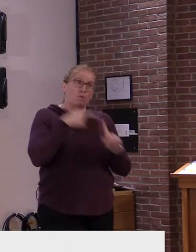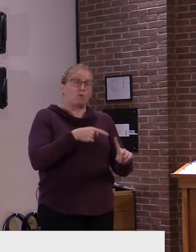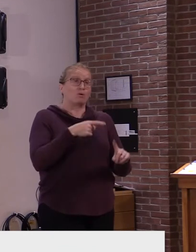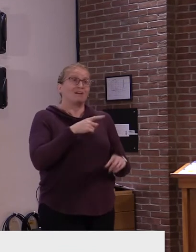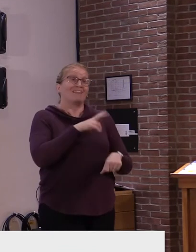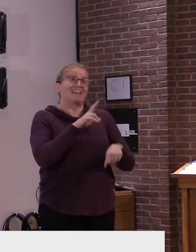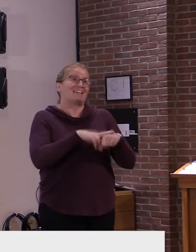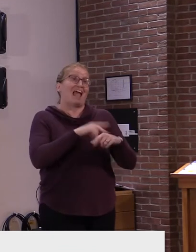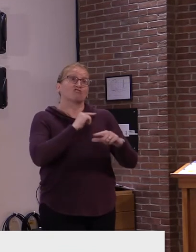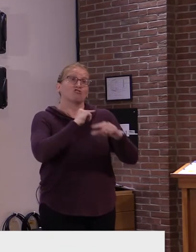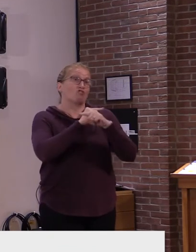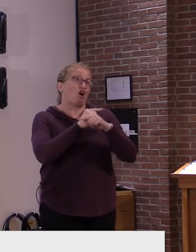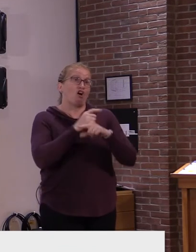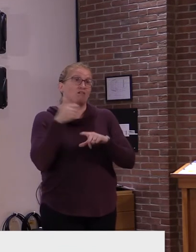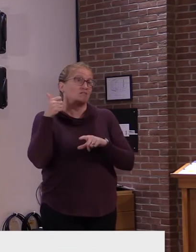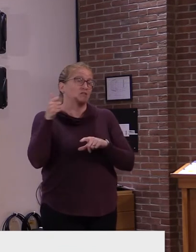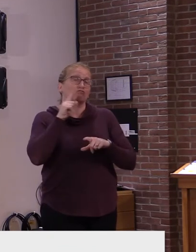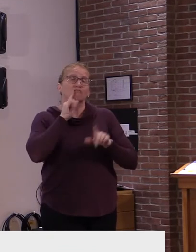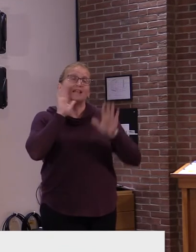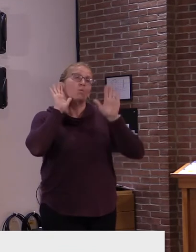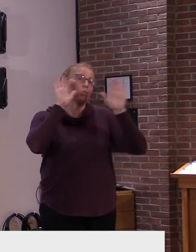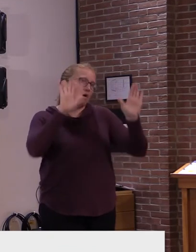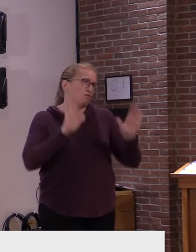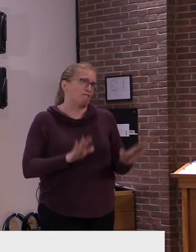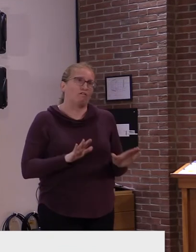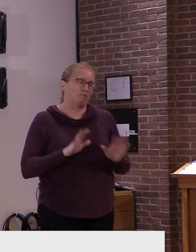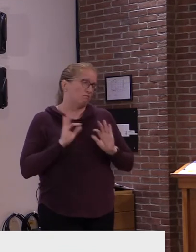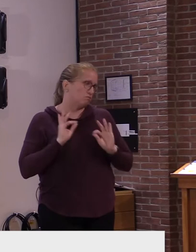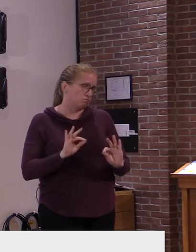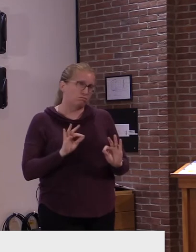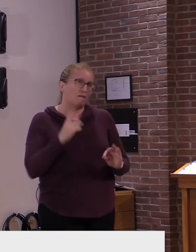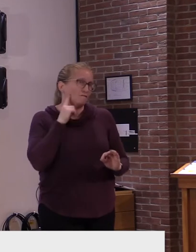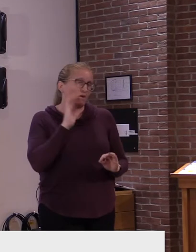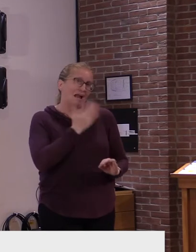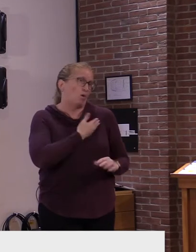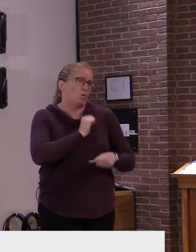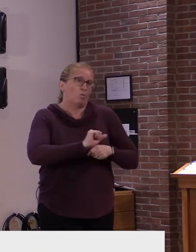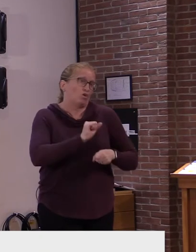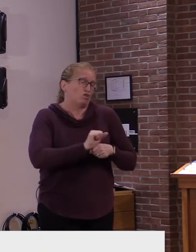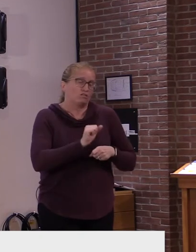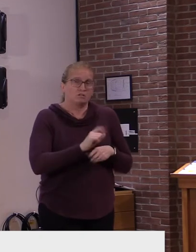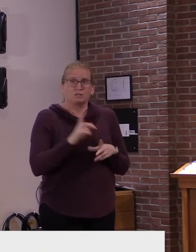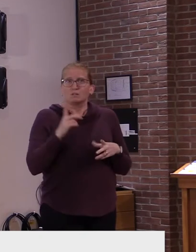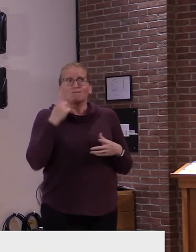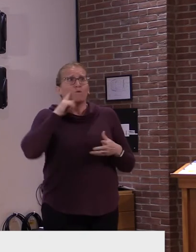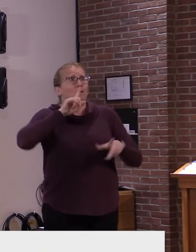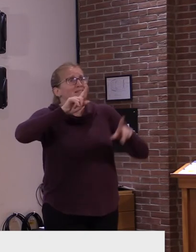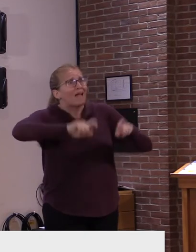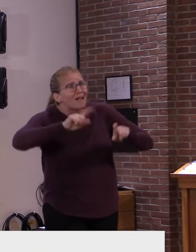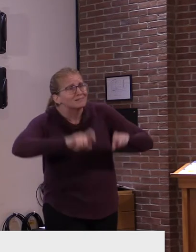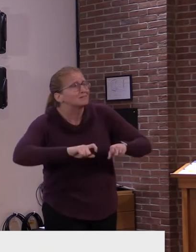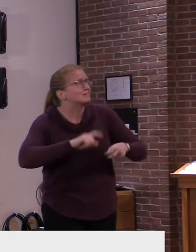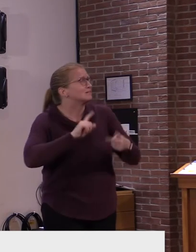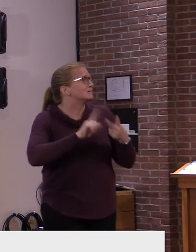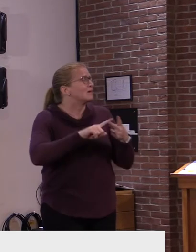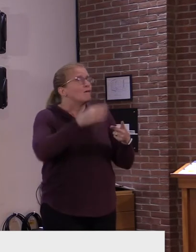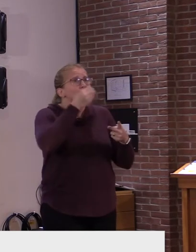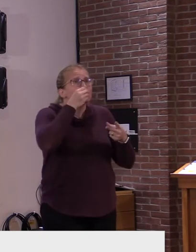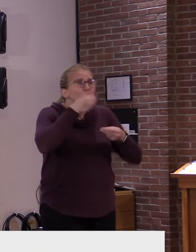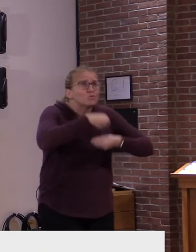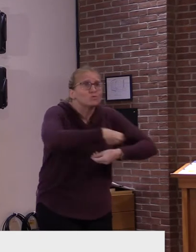a wonderful partner in all of this by the way throughout this whether it's testing whether it's food